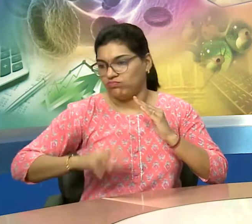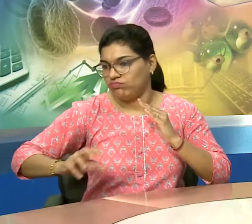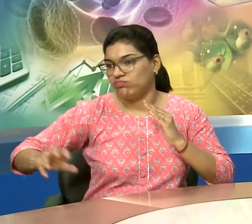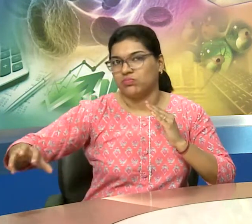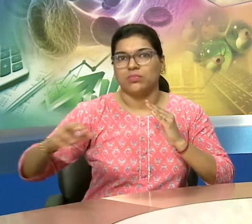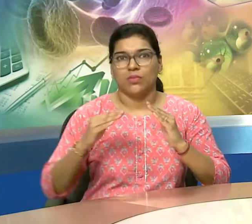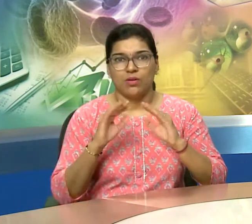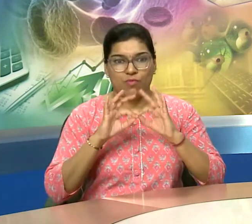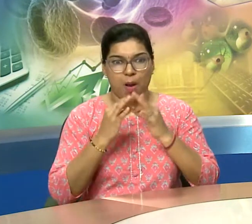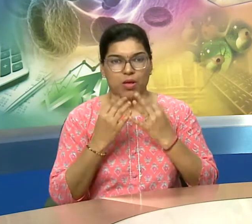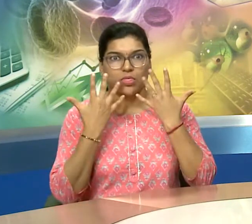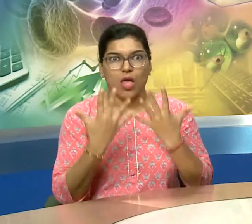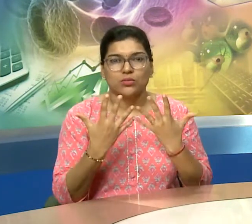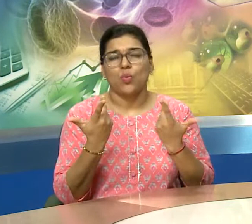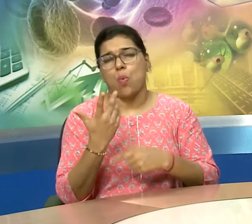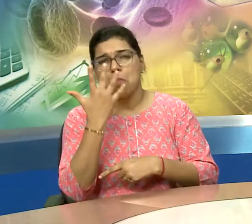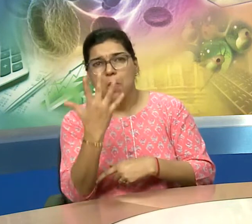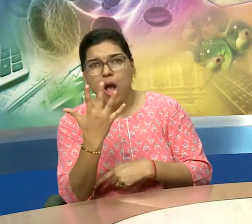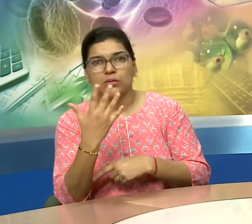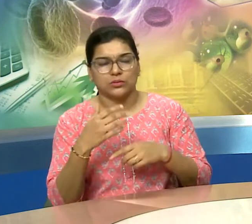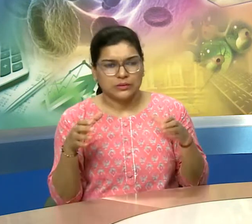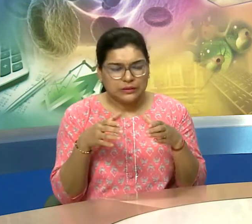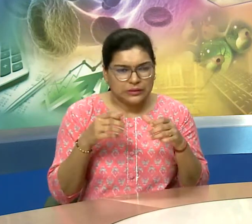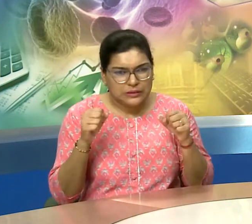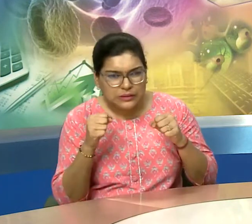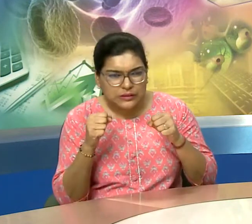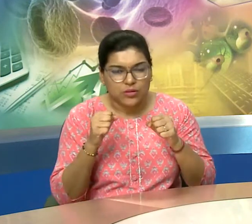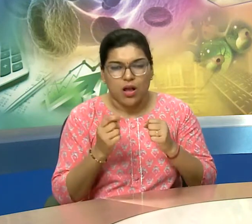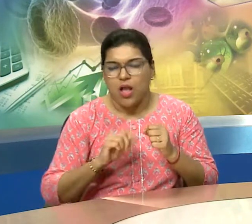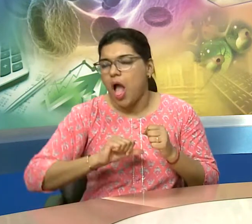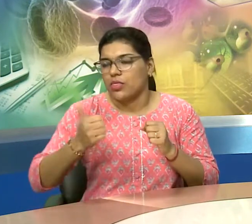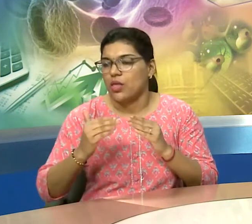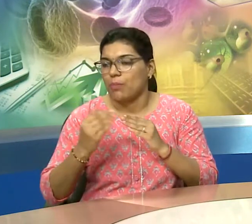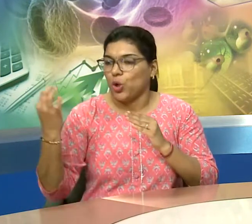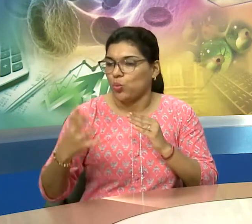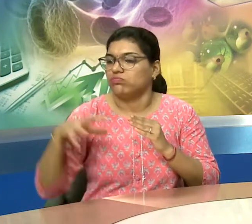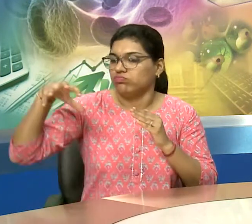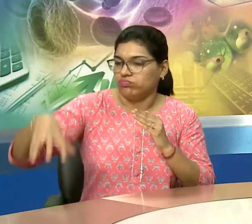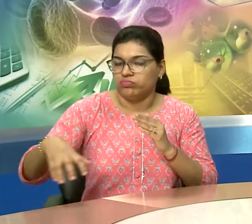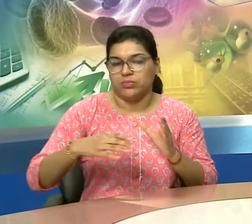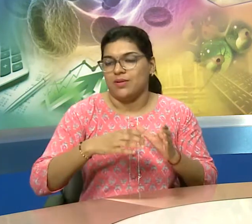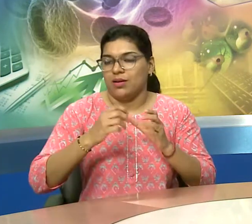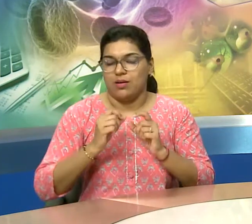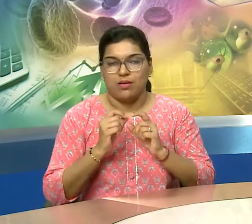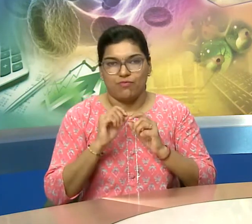shelter, commodities have exerted enormous pressure on